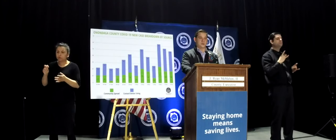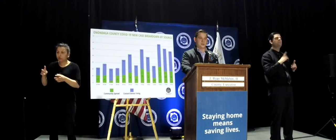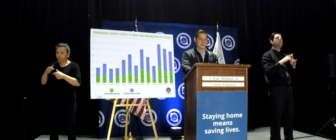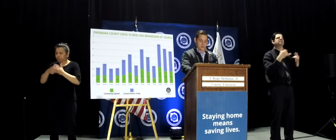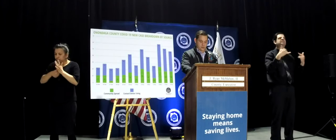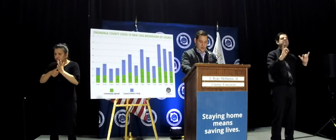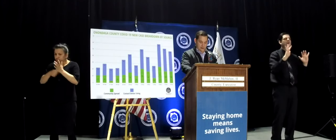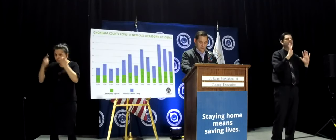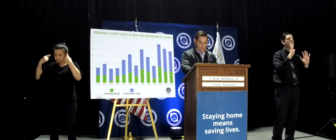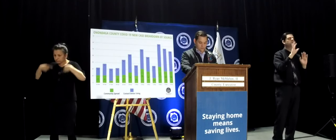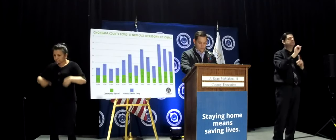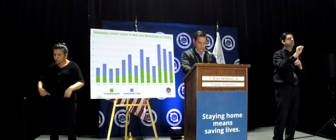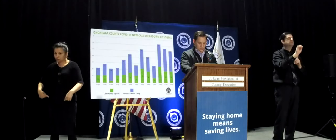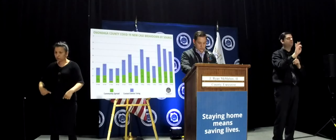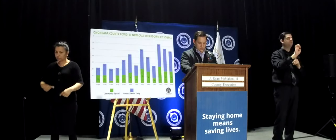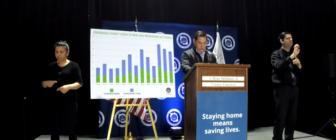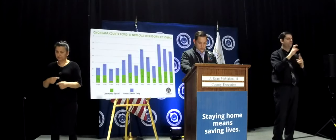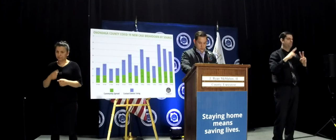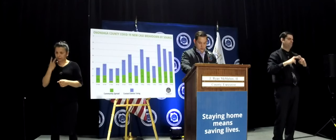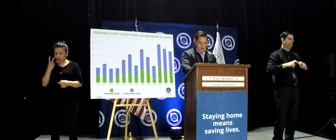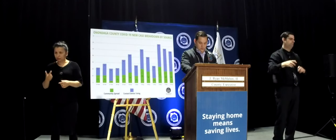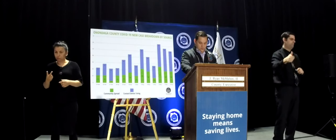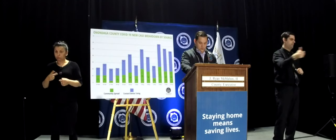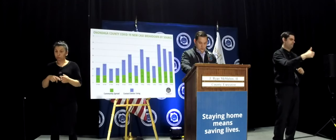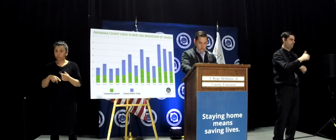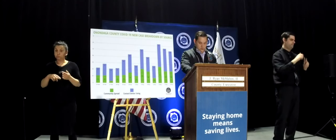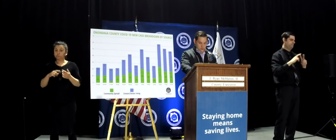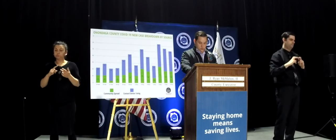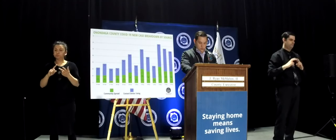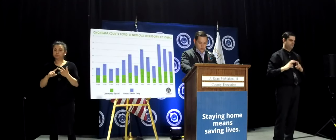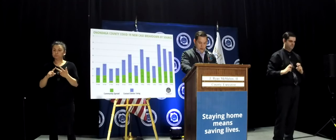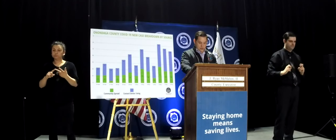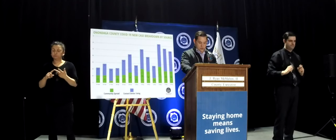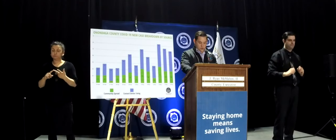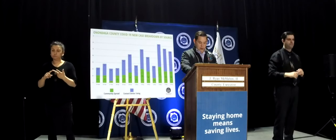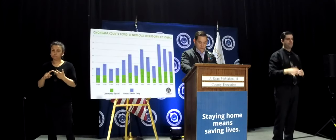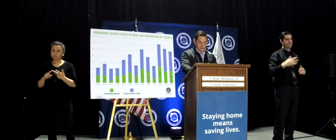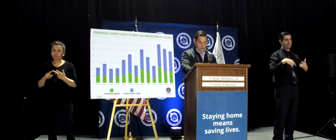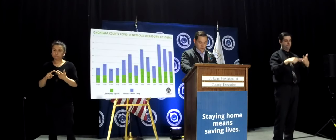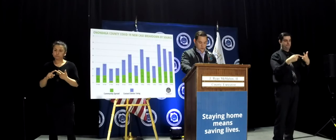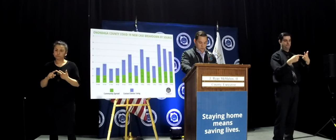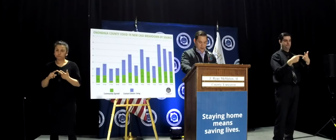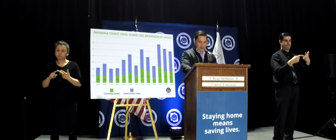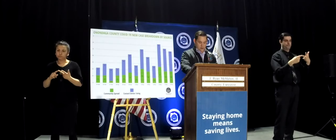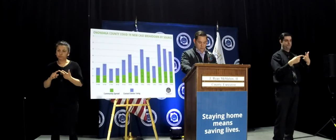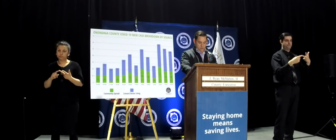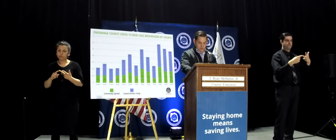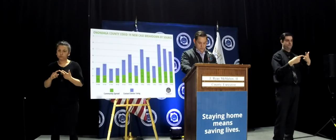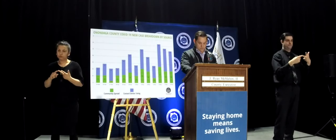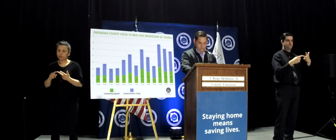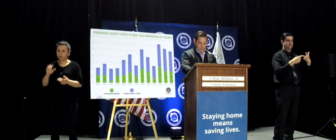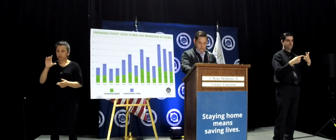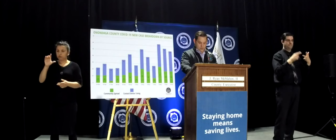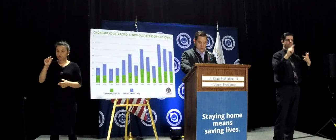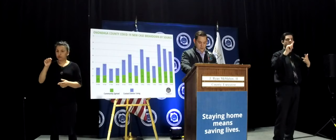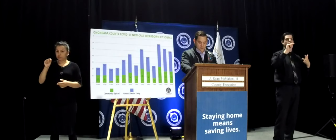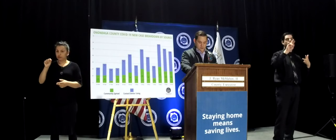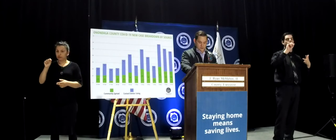any questions, contact your doctor. If you were at the Tractor Supply Company,